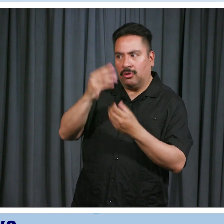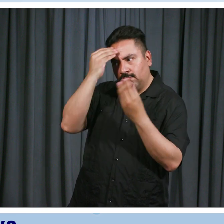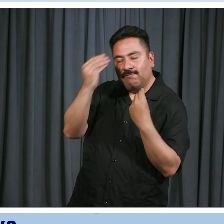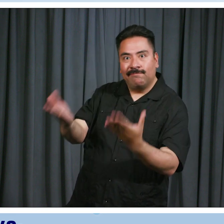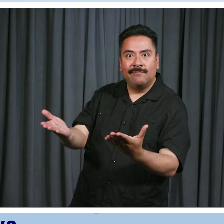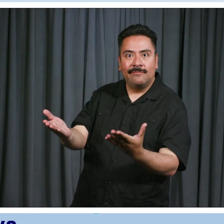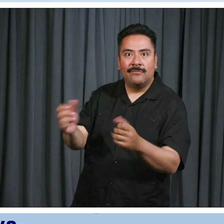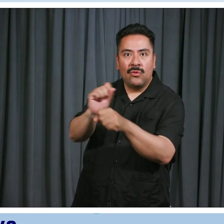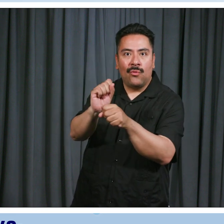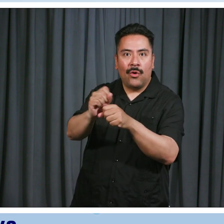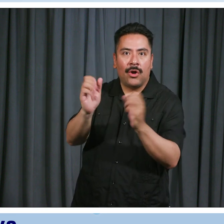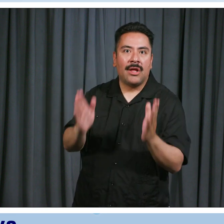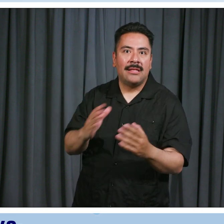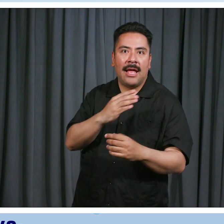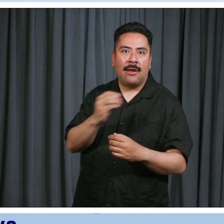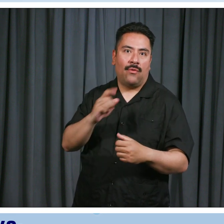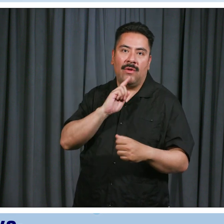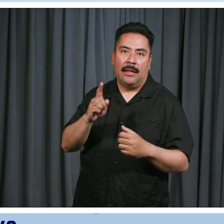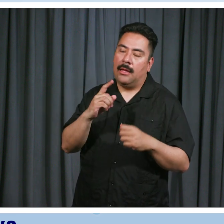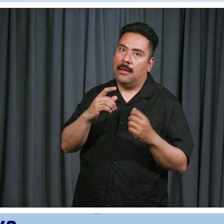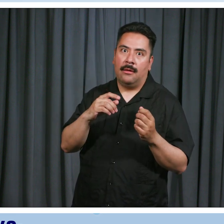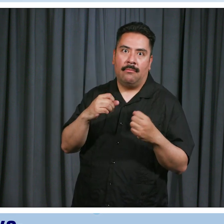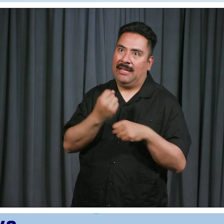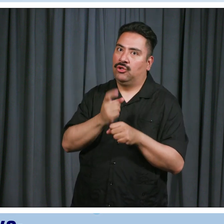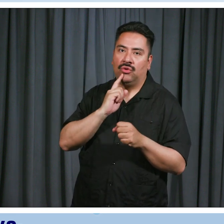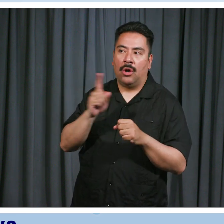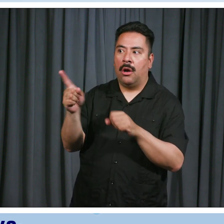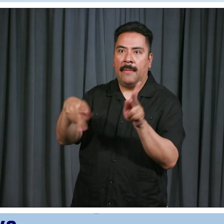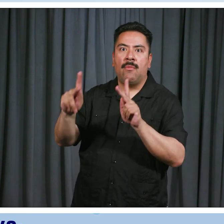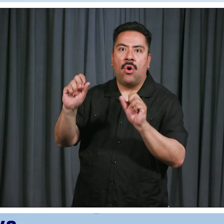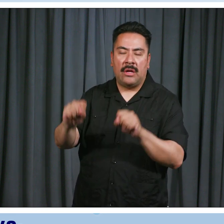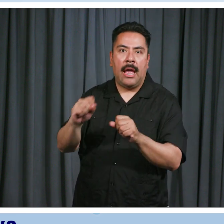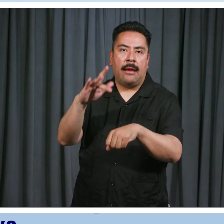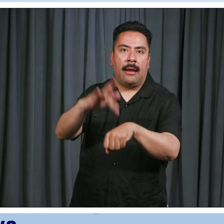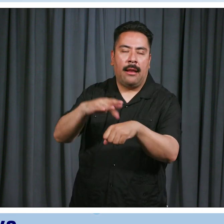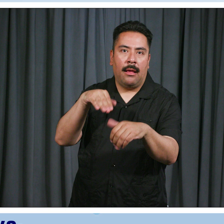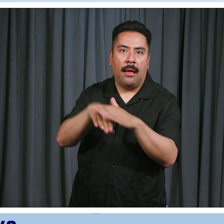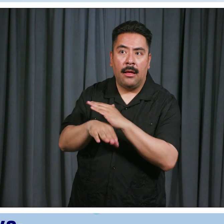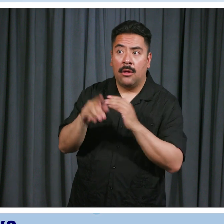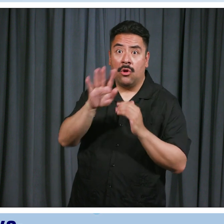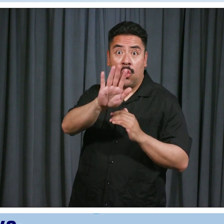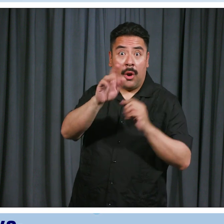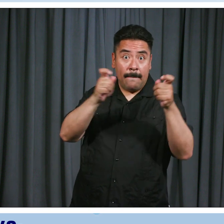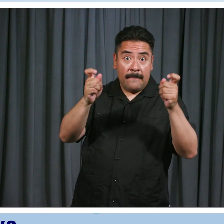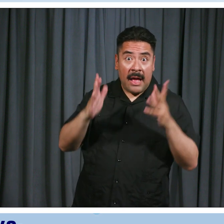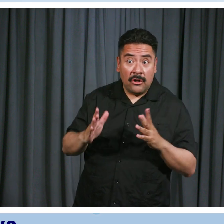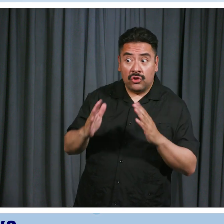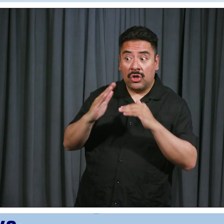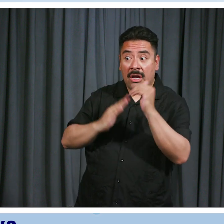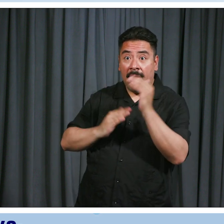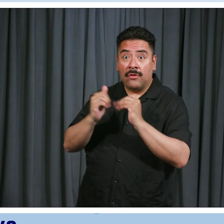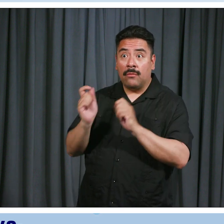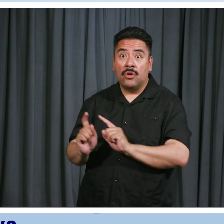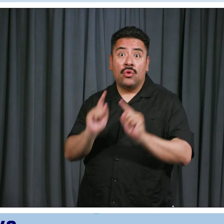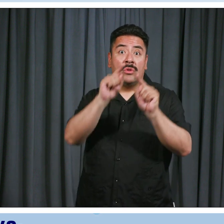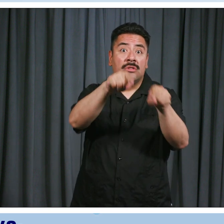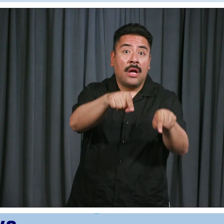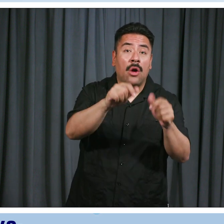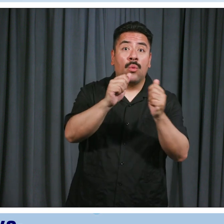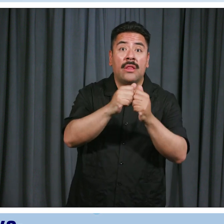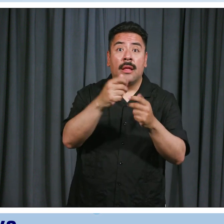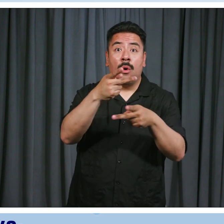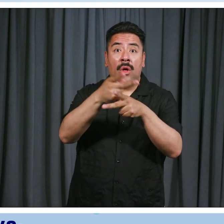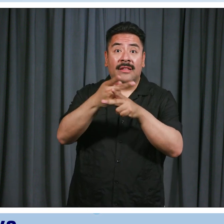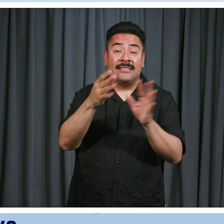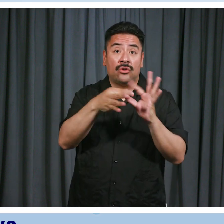available and really available. And so is your manager comfortable with you going to talk to your wellness coordinator for 30